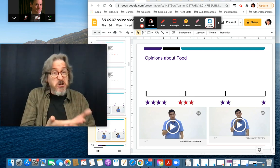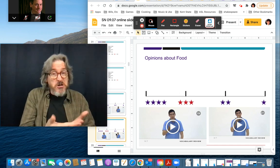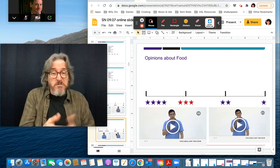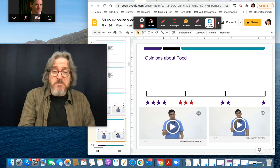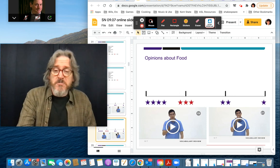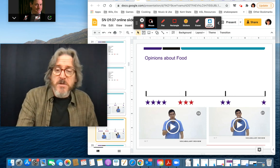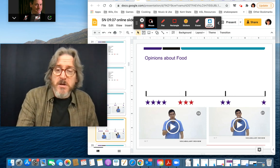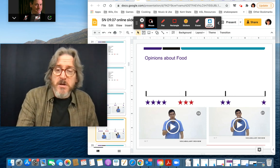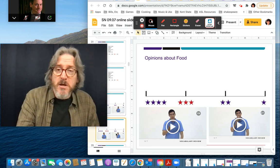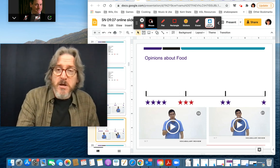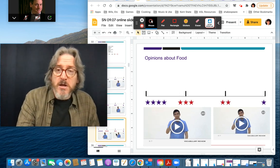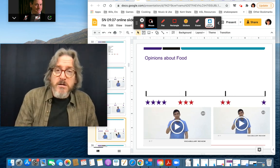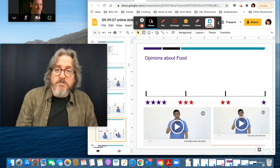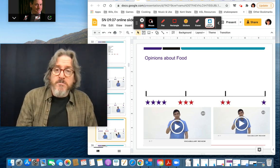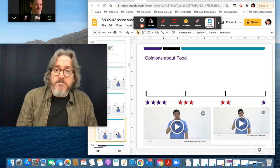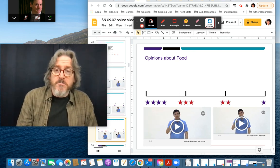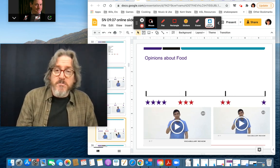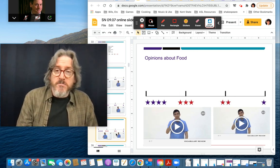Pretty good.